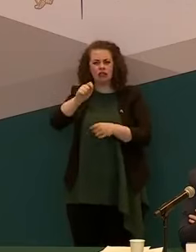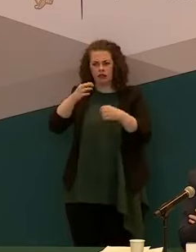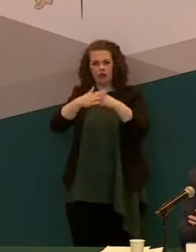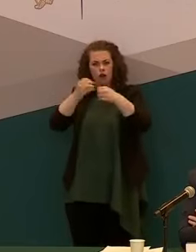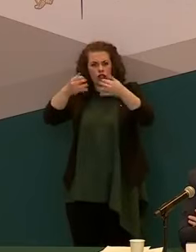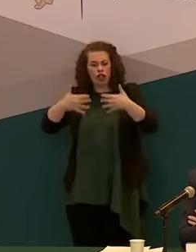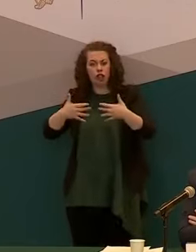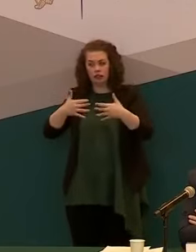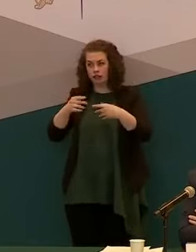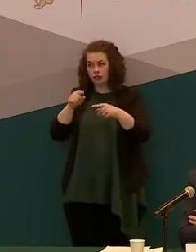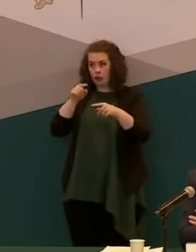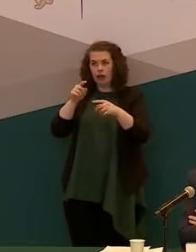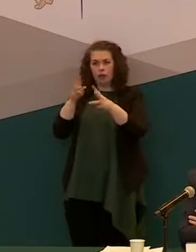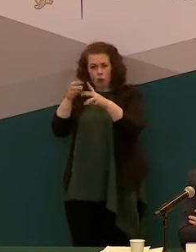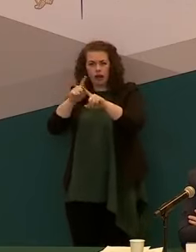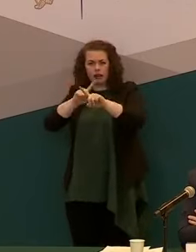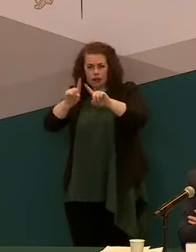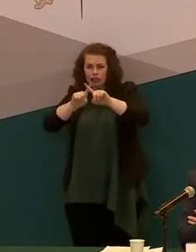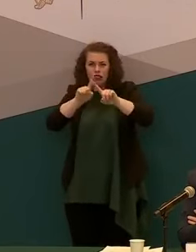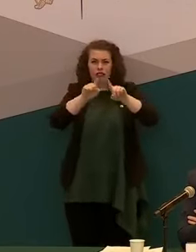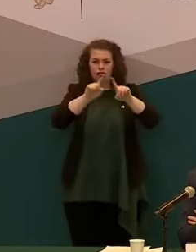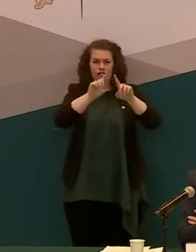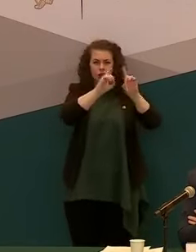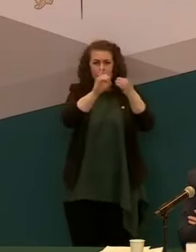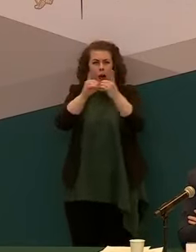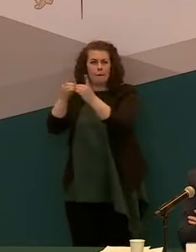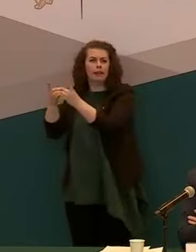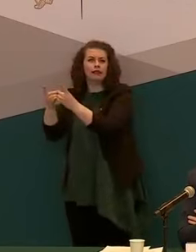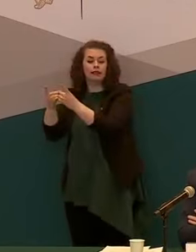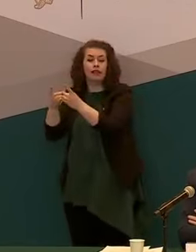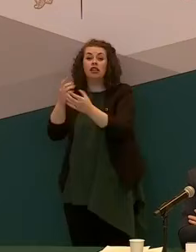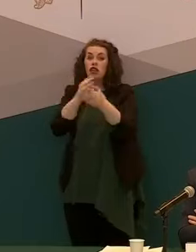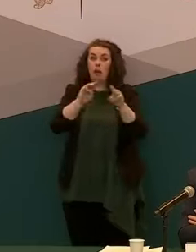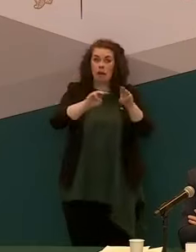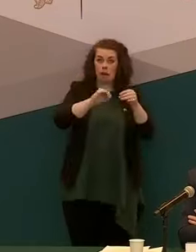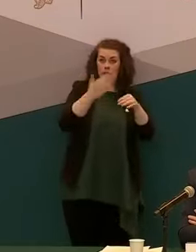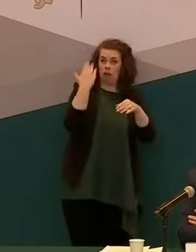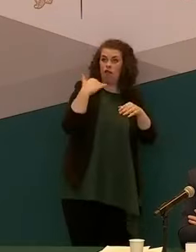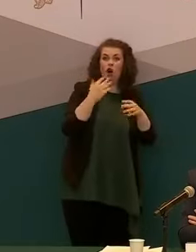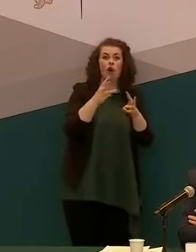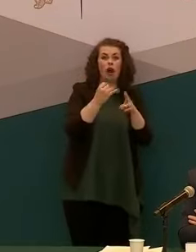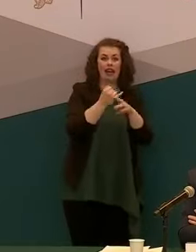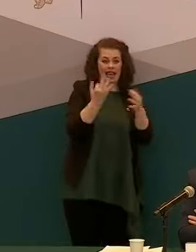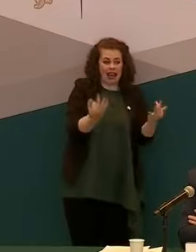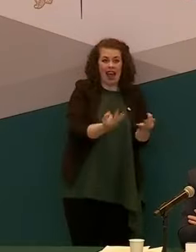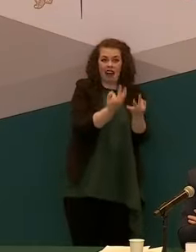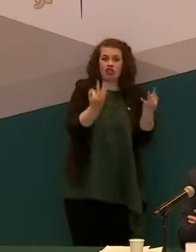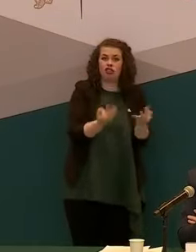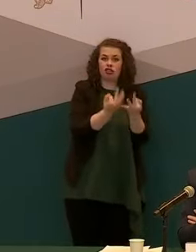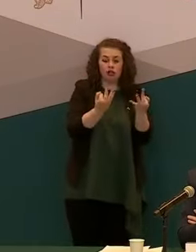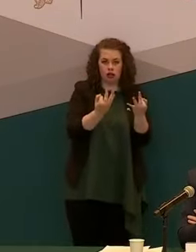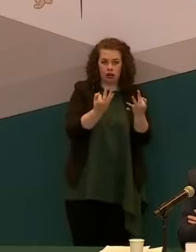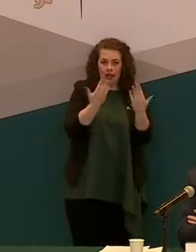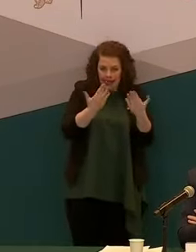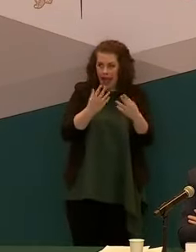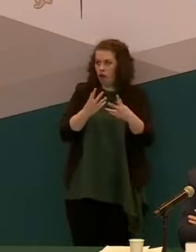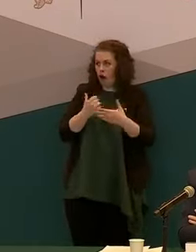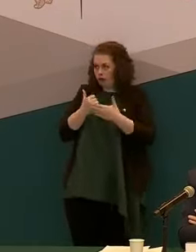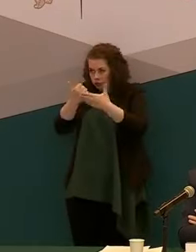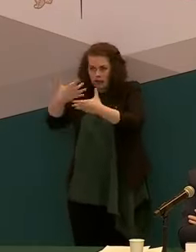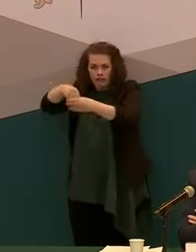challenges we now see, for example, the ENFR laboratory, but normally works in the agriculture sector. So this has been a whole of society effort to try and put us into this